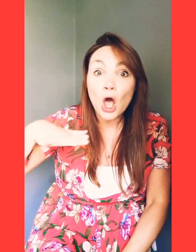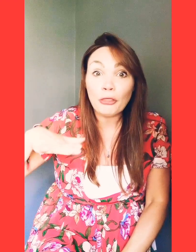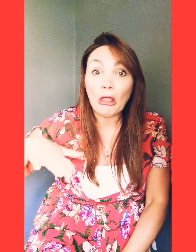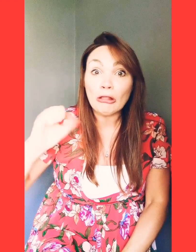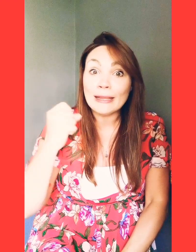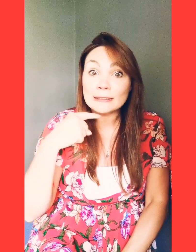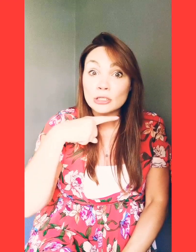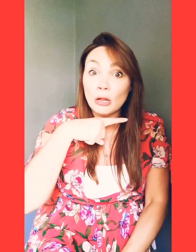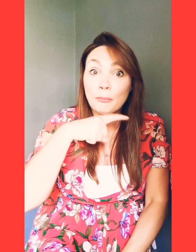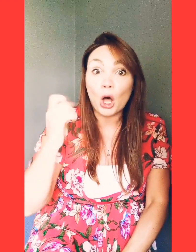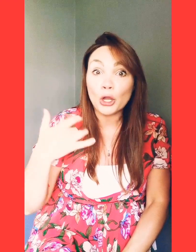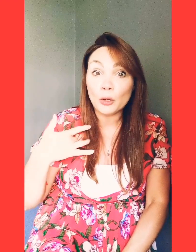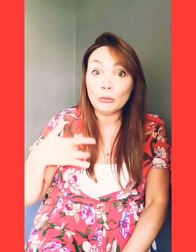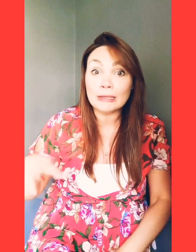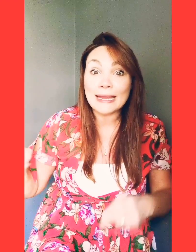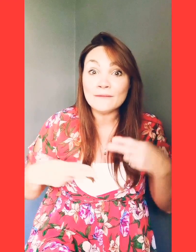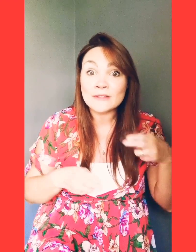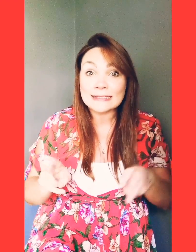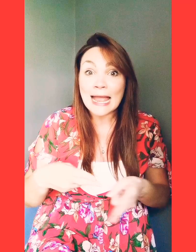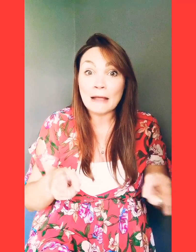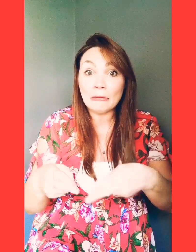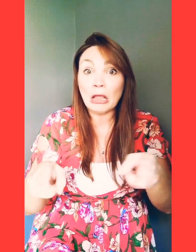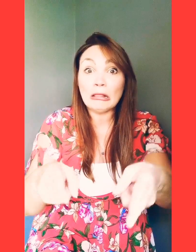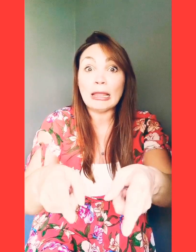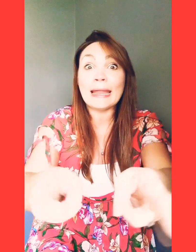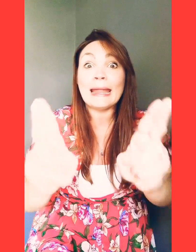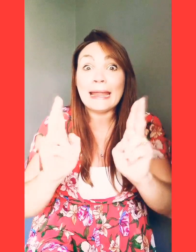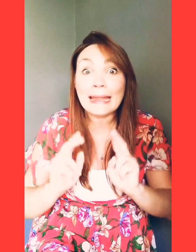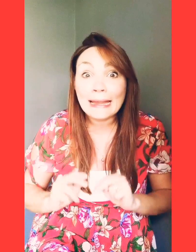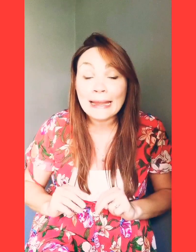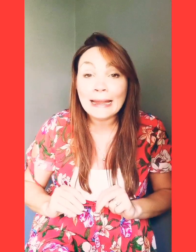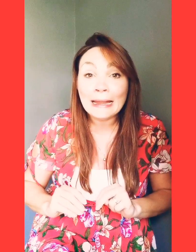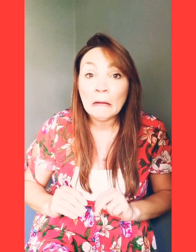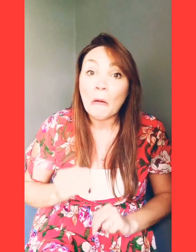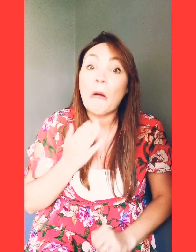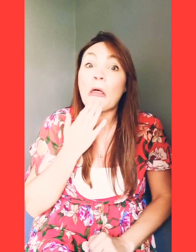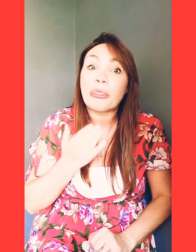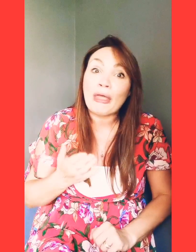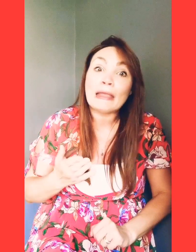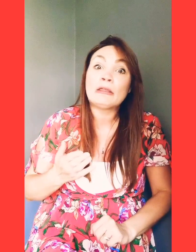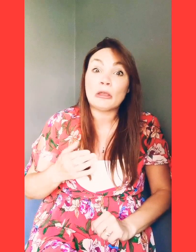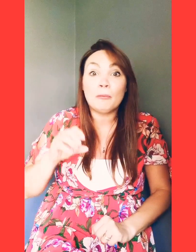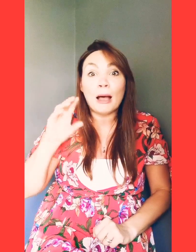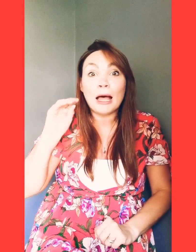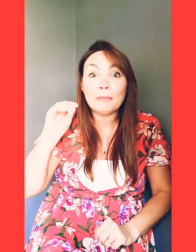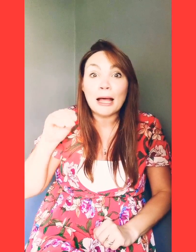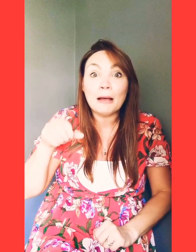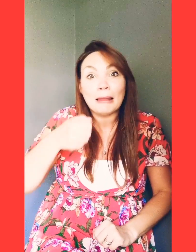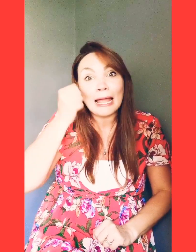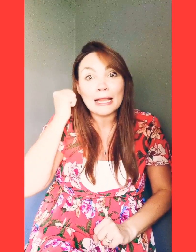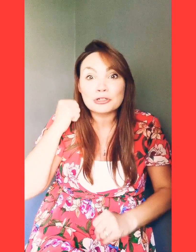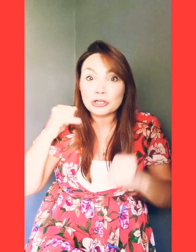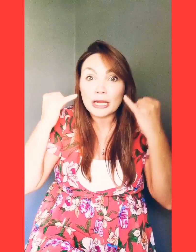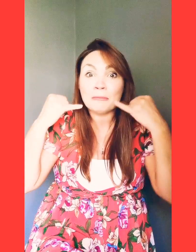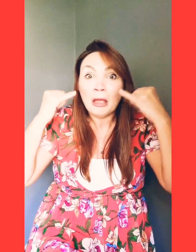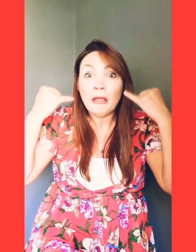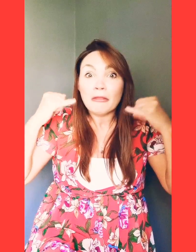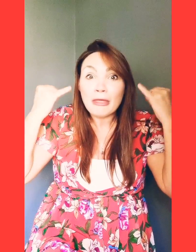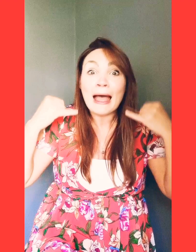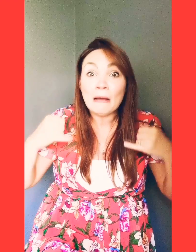the little boy who lives down the lane. Oh, thank you, Baba Black Sheep. That